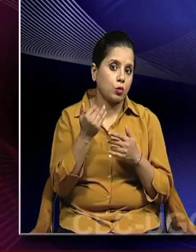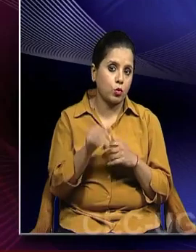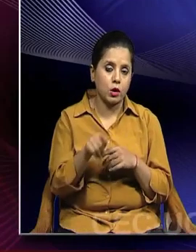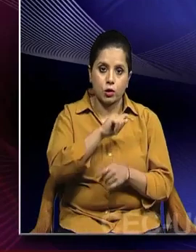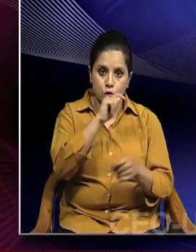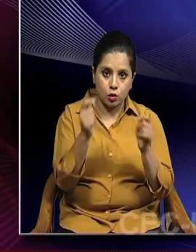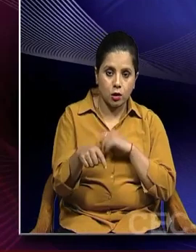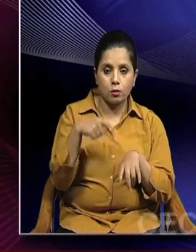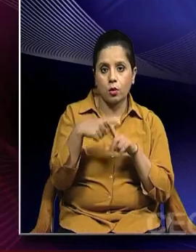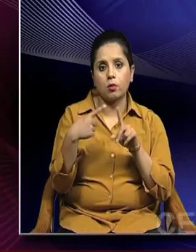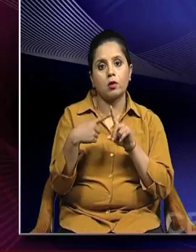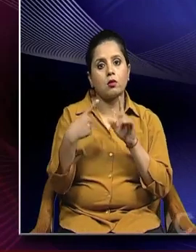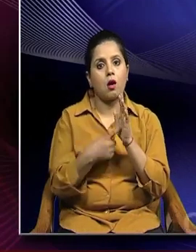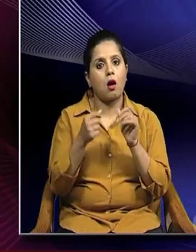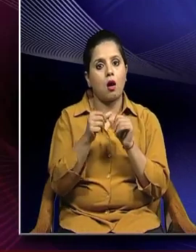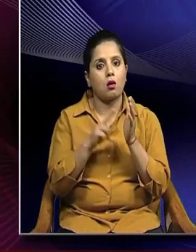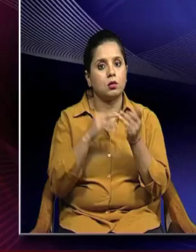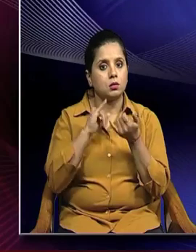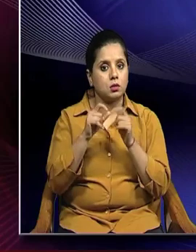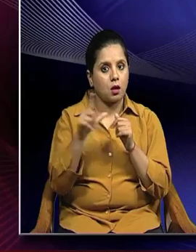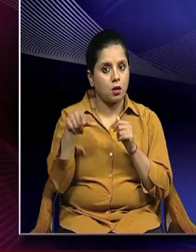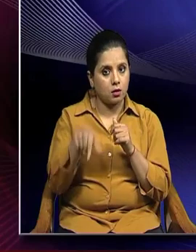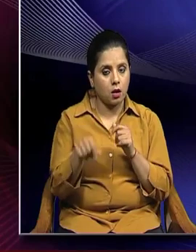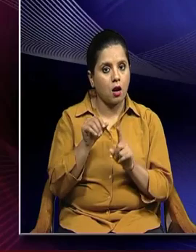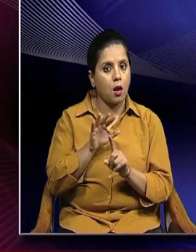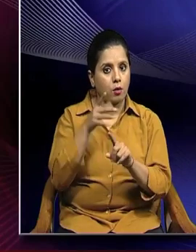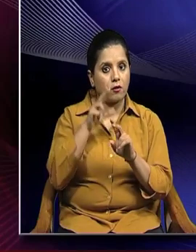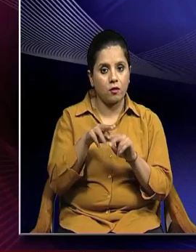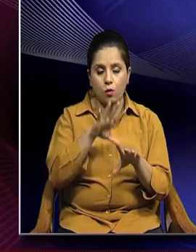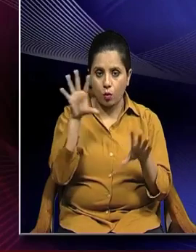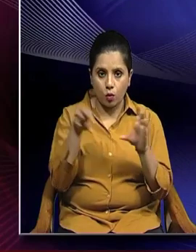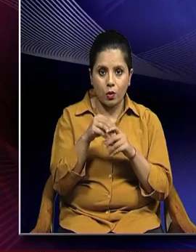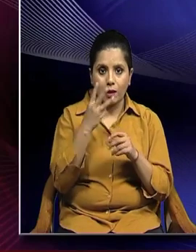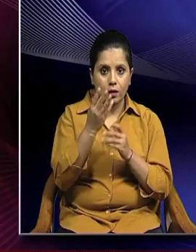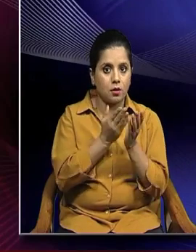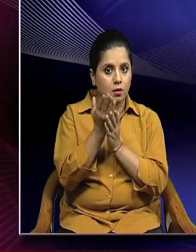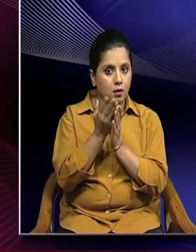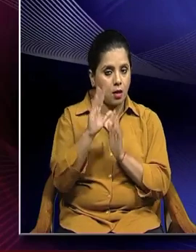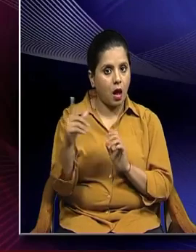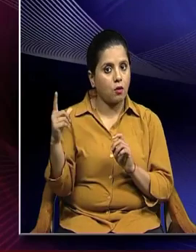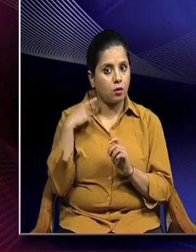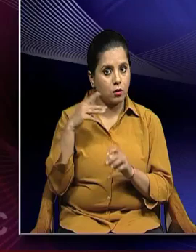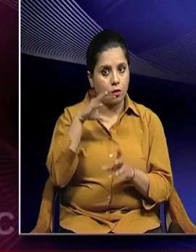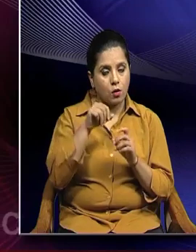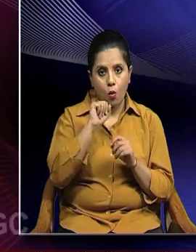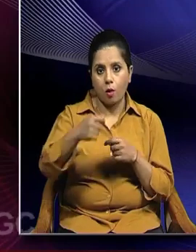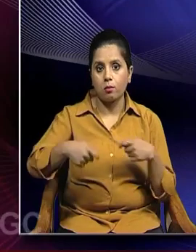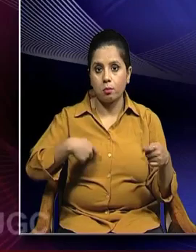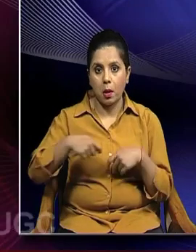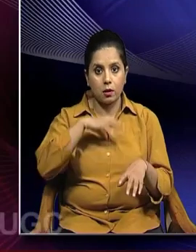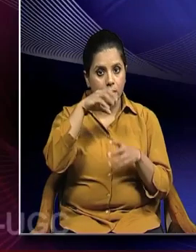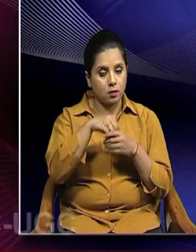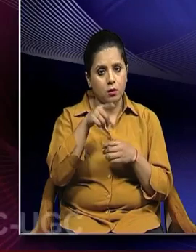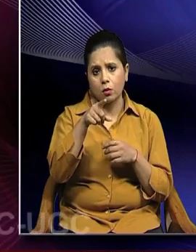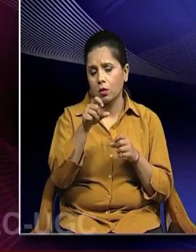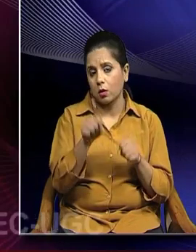and transcendental approaches. So if you are combining all 3 types of leadership in your business enterprise, then